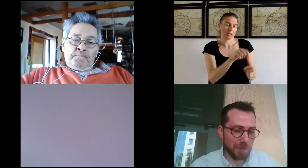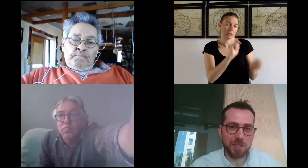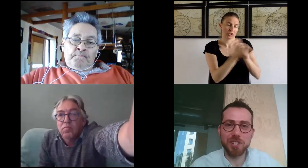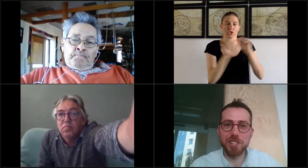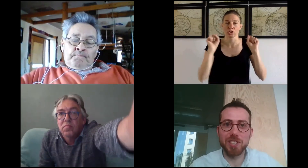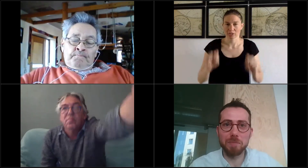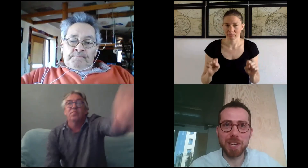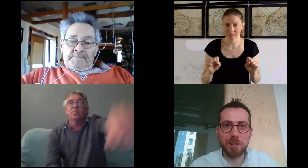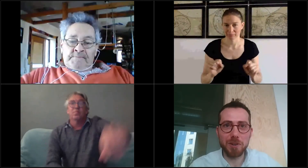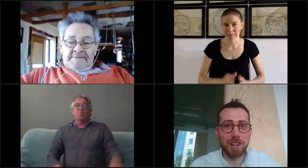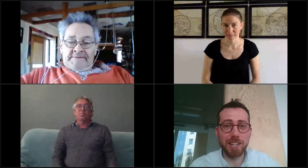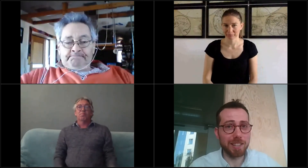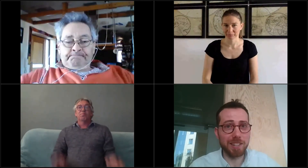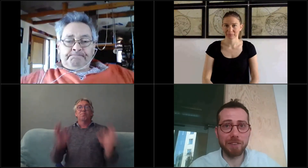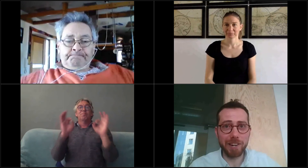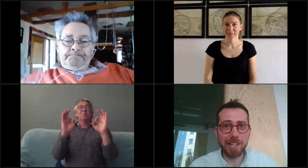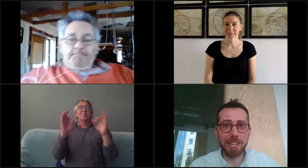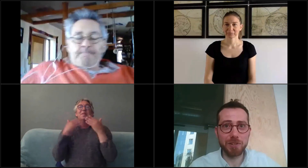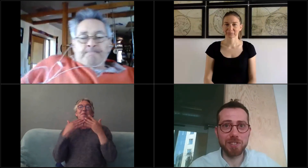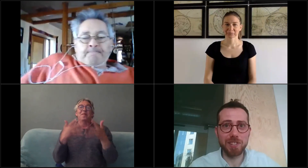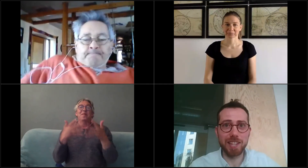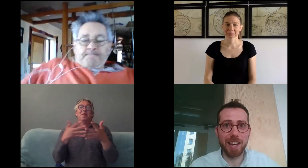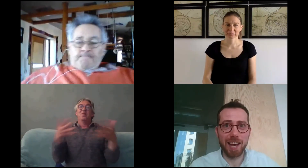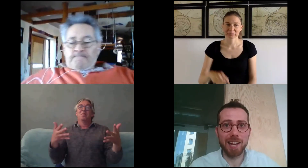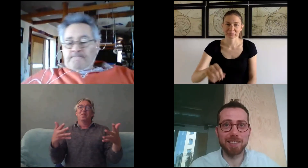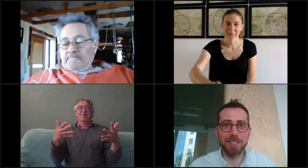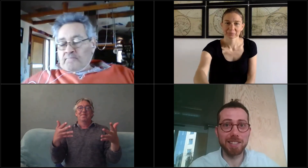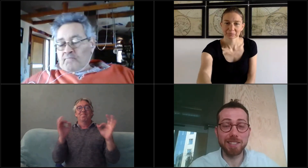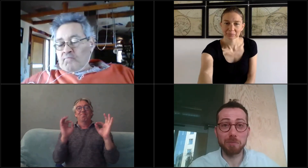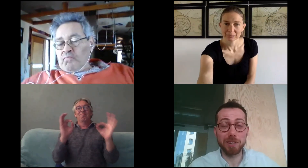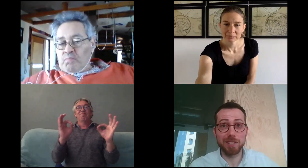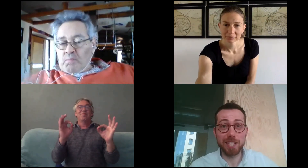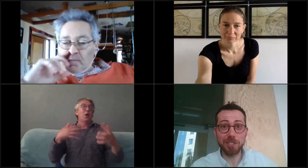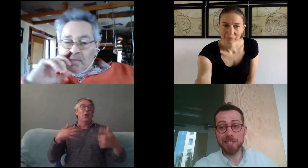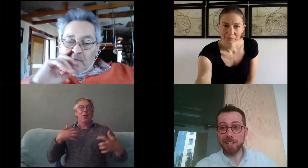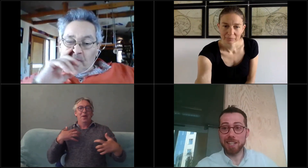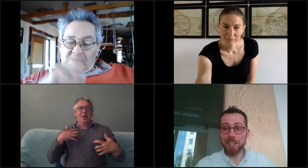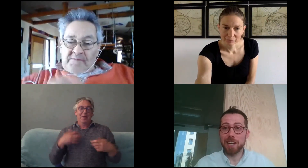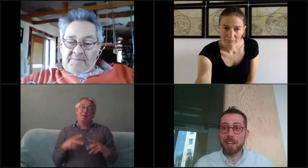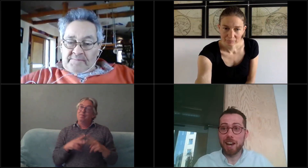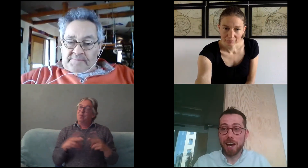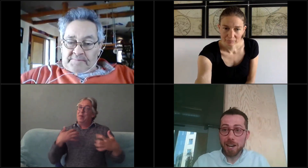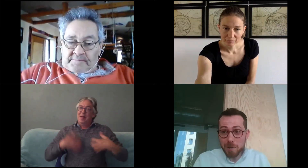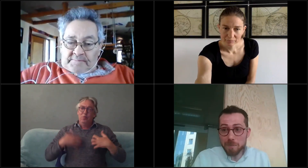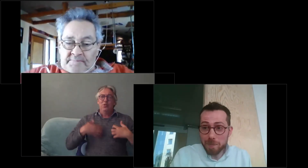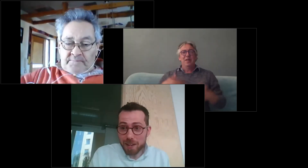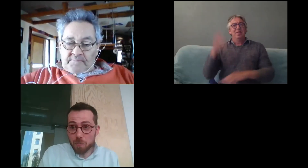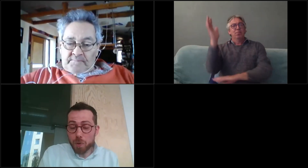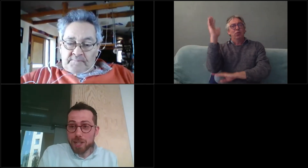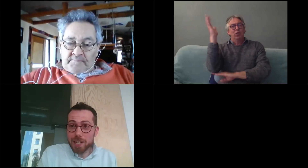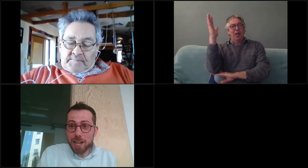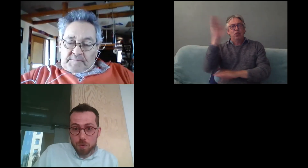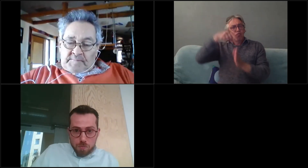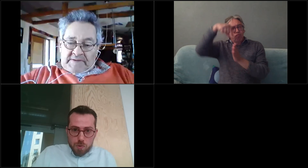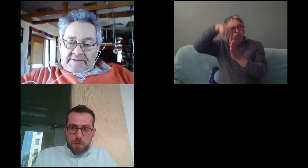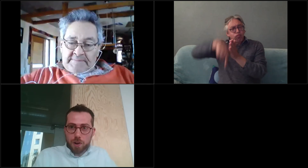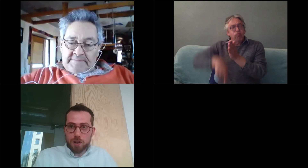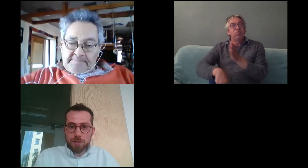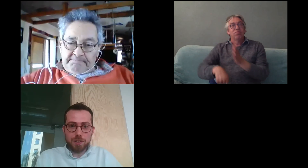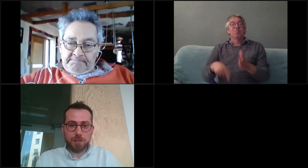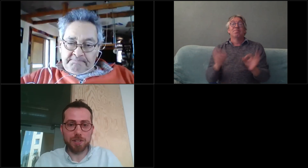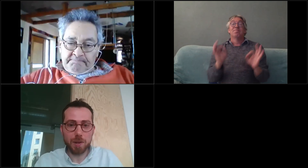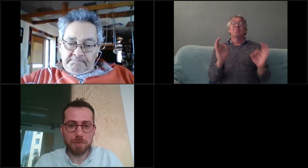Thank you very much, Giampiero. Again, a very interesting and detailed presentation. We can now